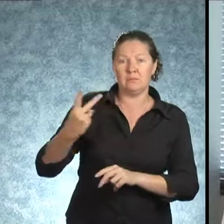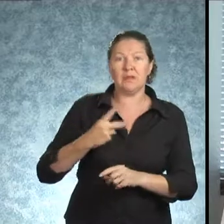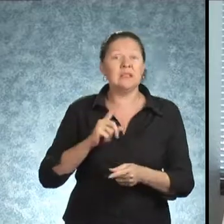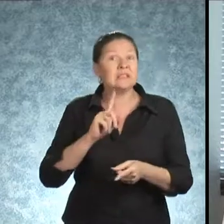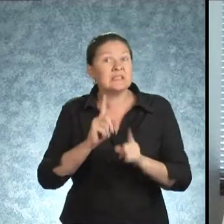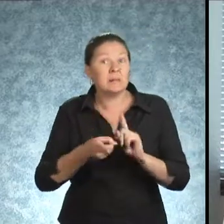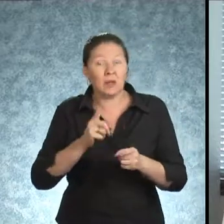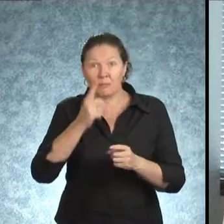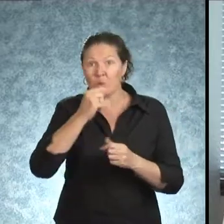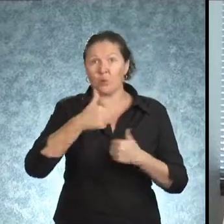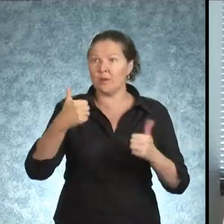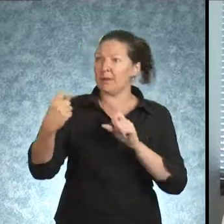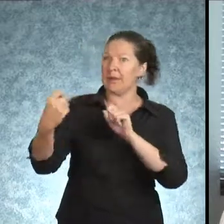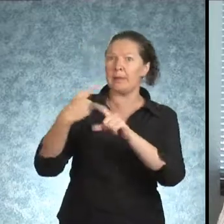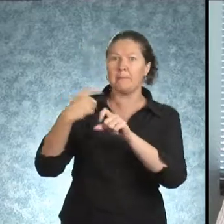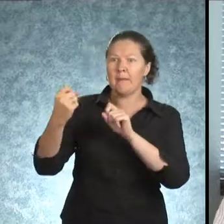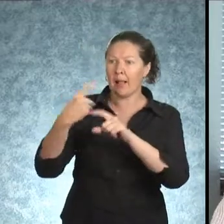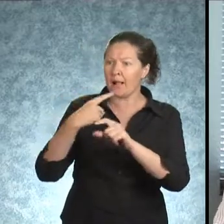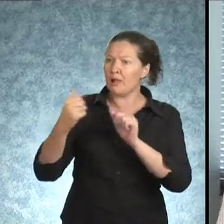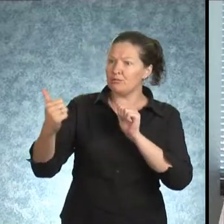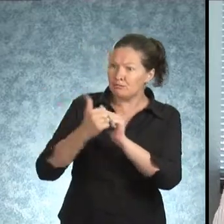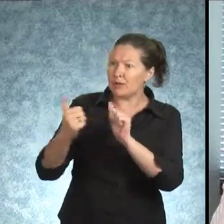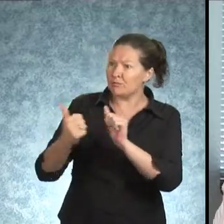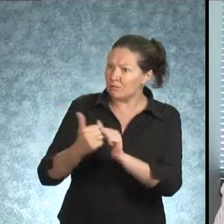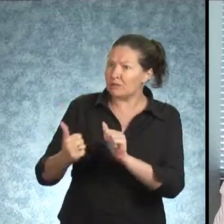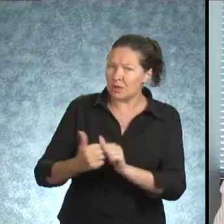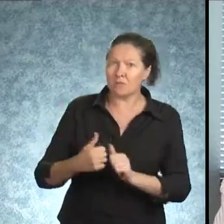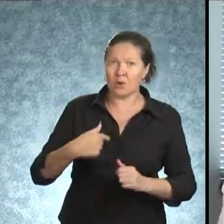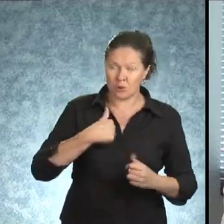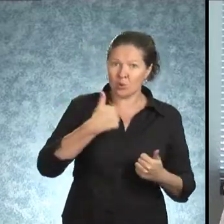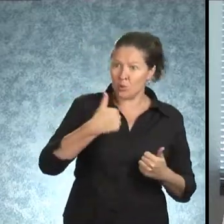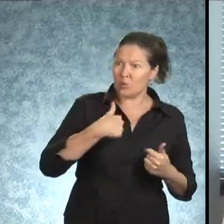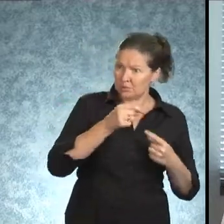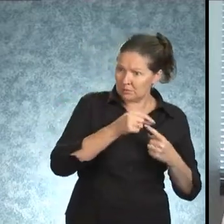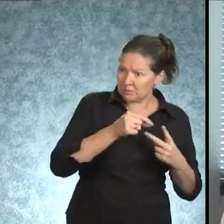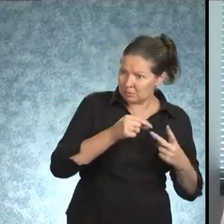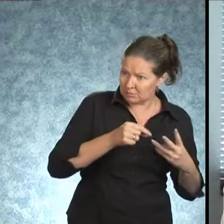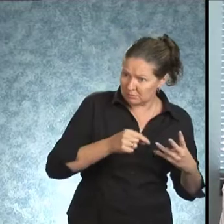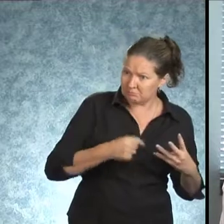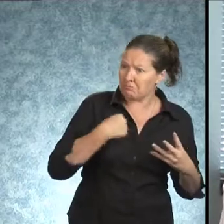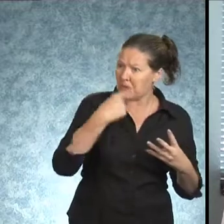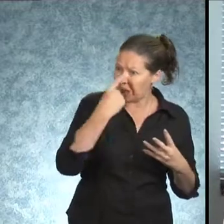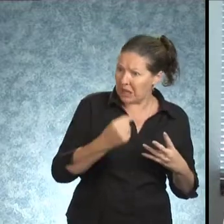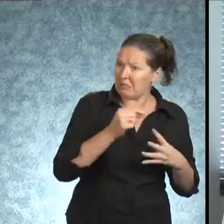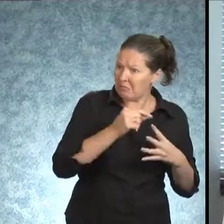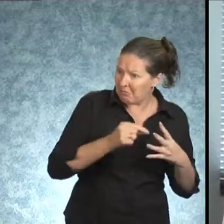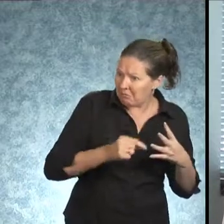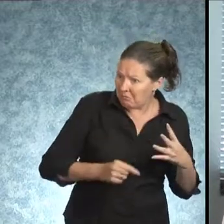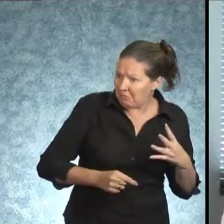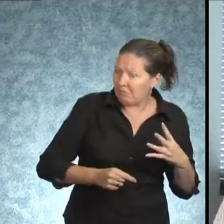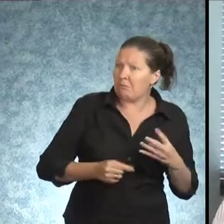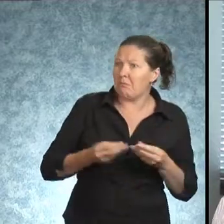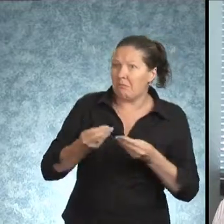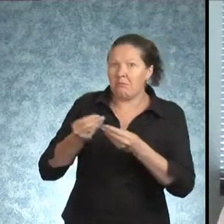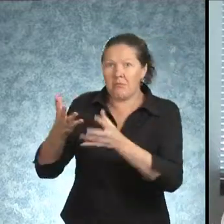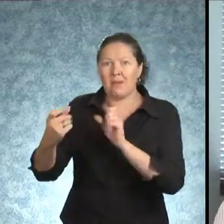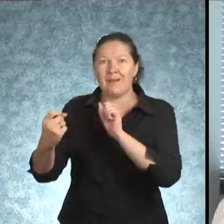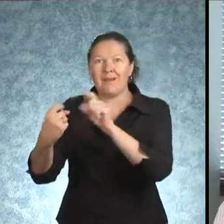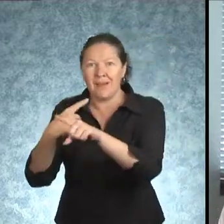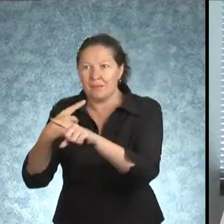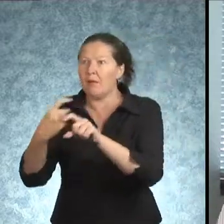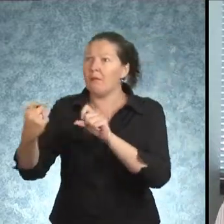email can be a great way to do it. So letting people know this is what's okay for me, this is what's possible for me, and